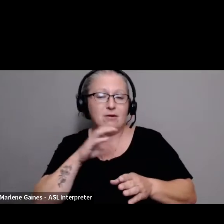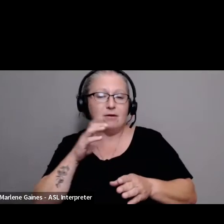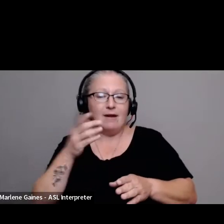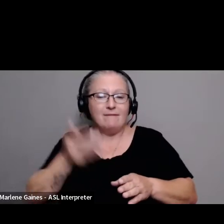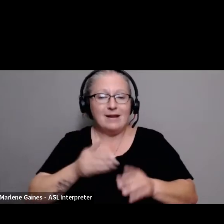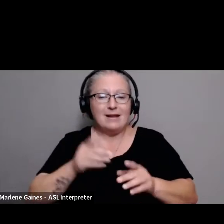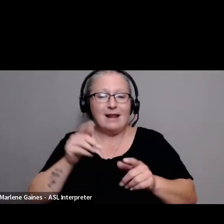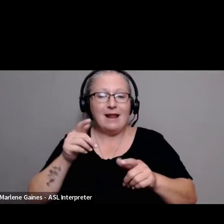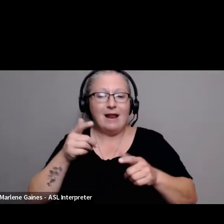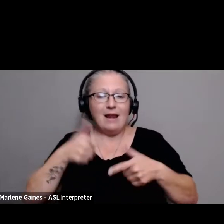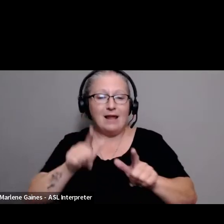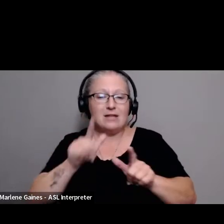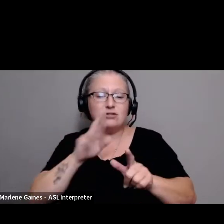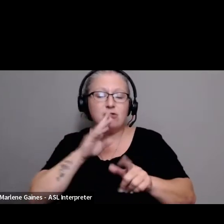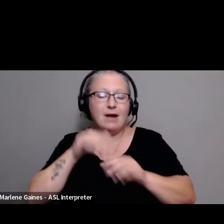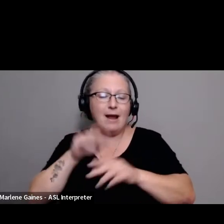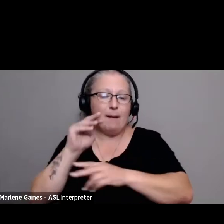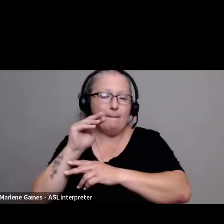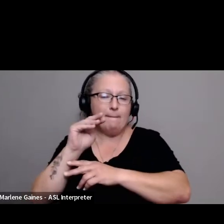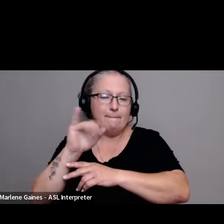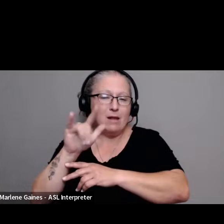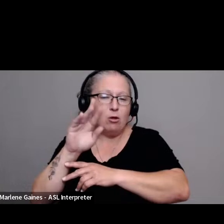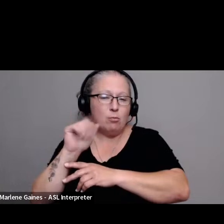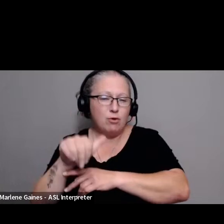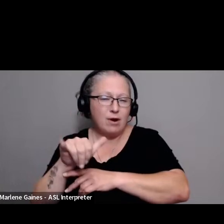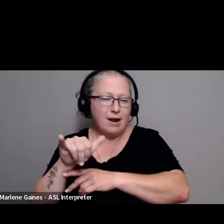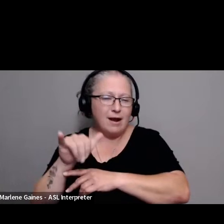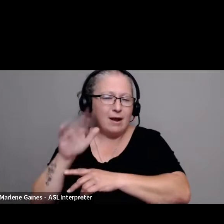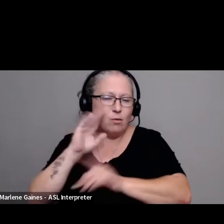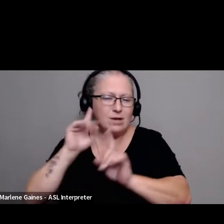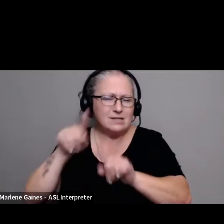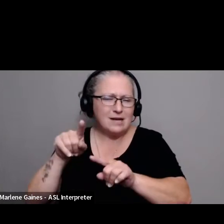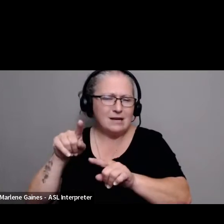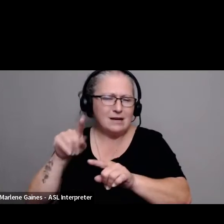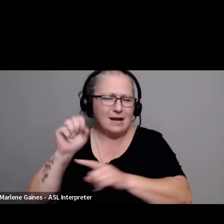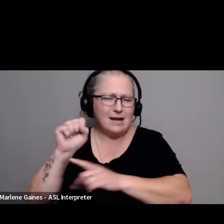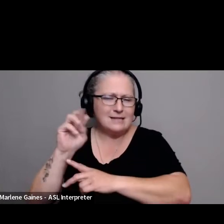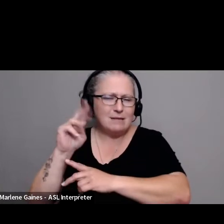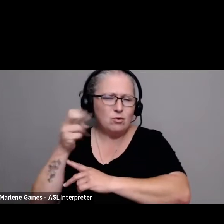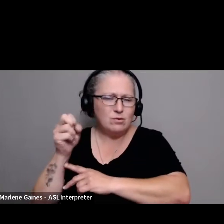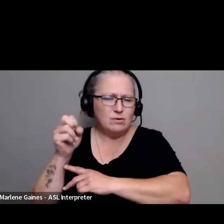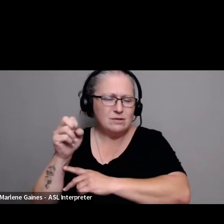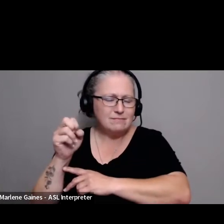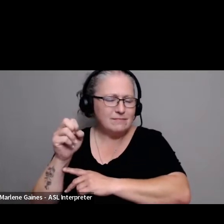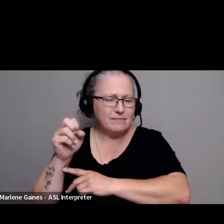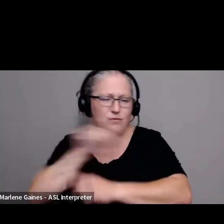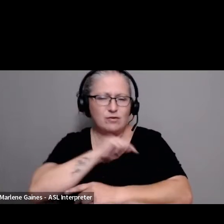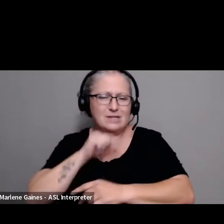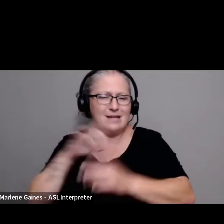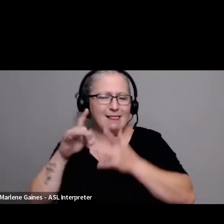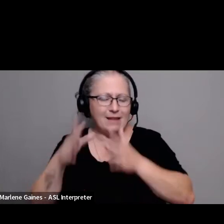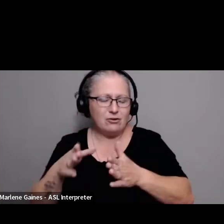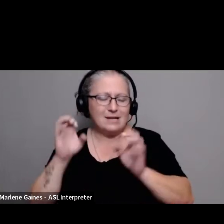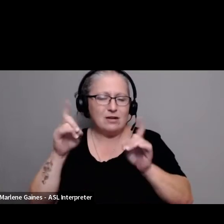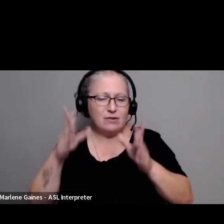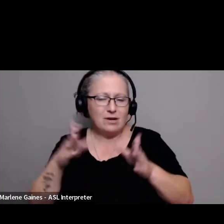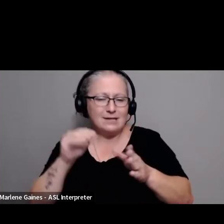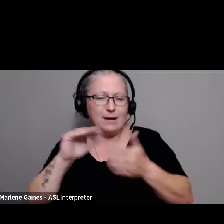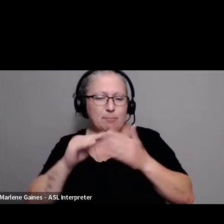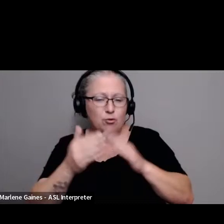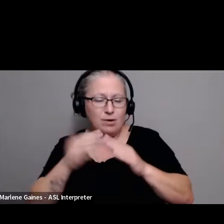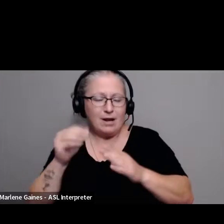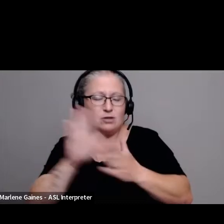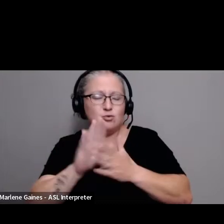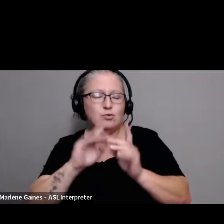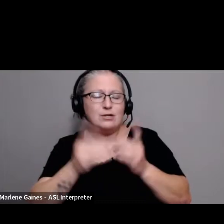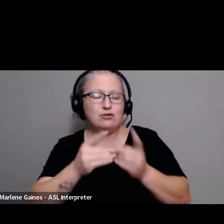Talk event at Mowbray Community Center. Members of our council will be attending alongside SMUHSD leaders, educators, and other community and school district